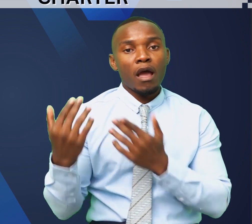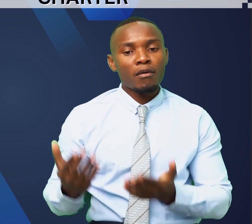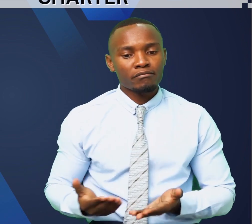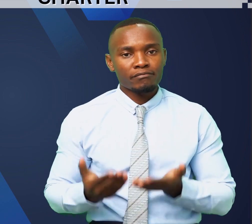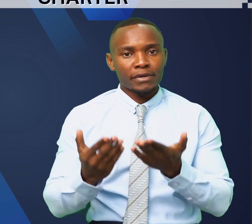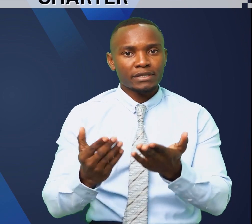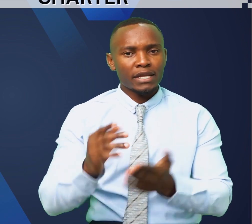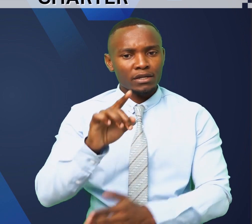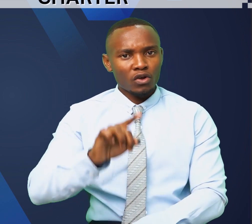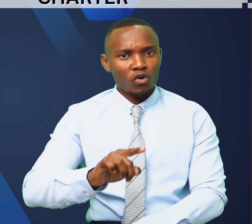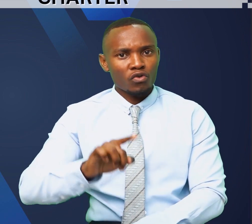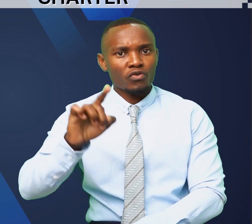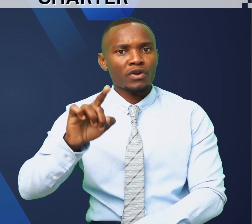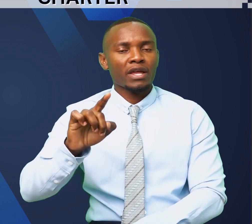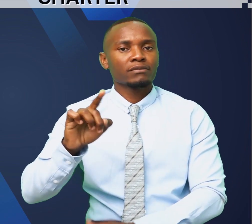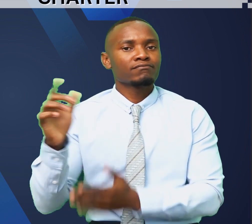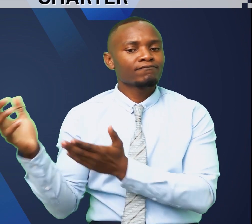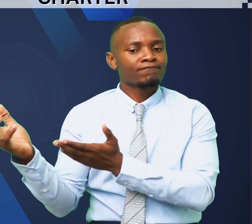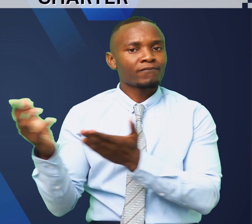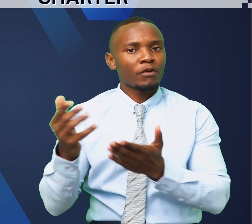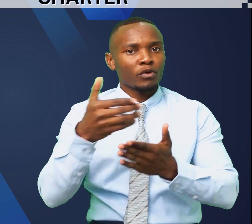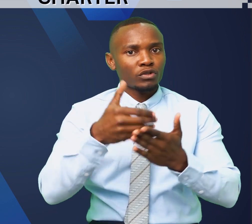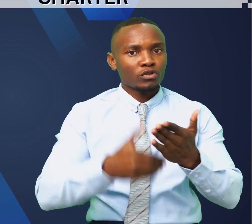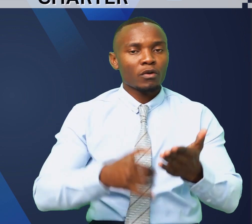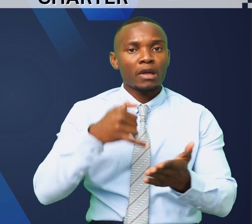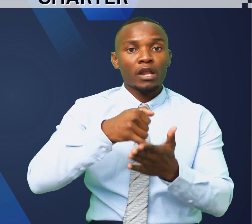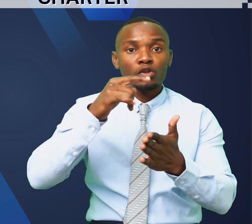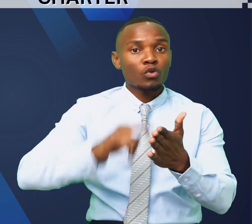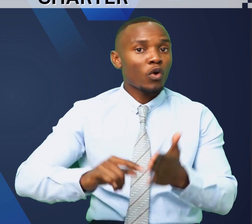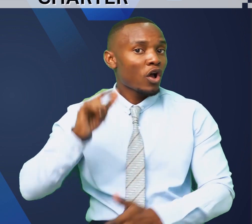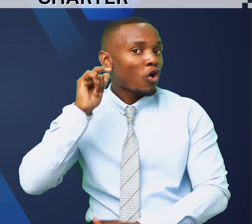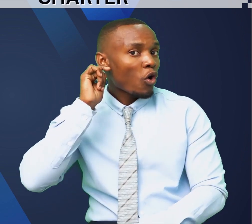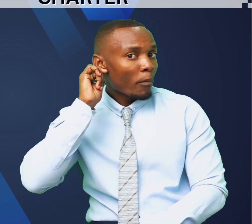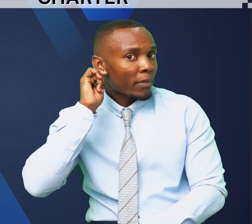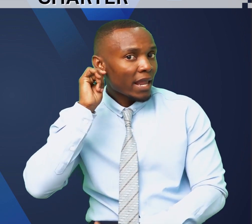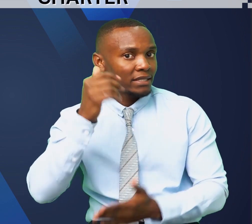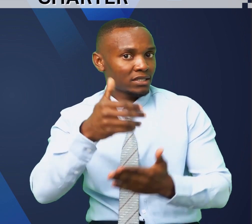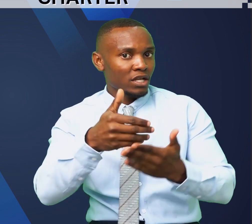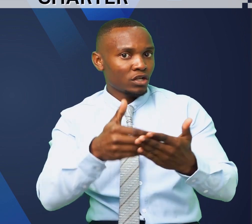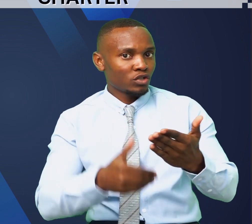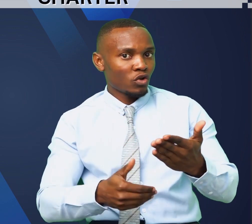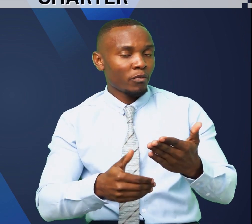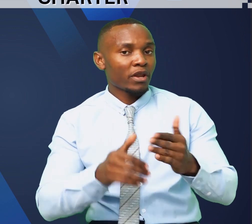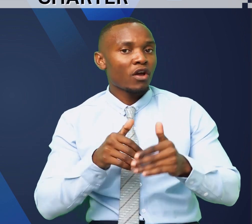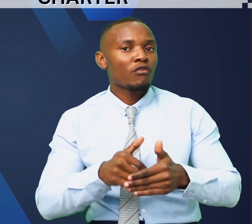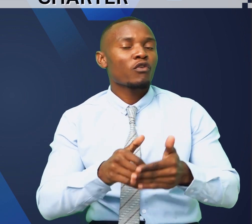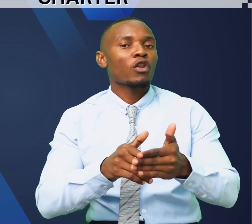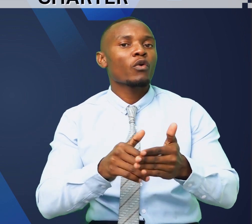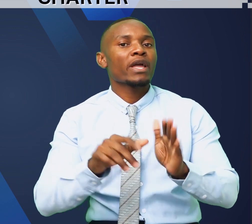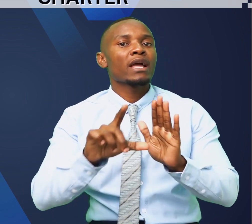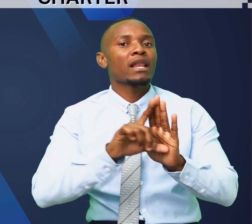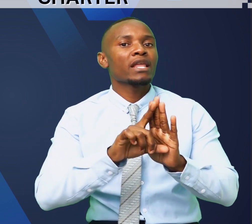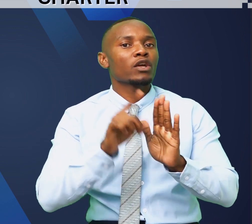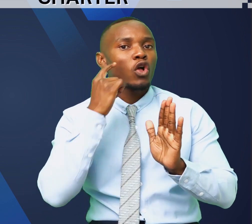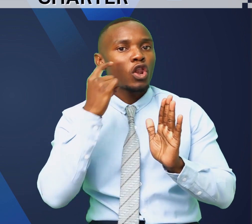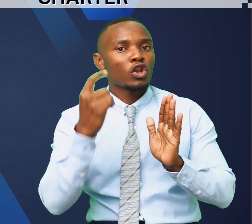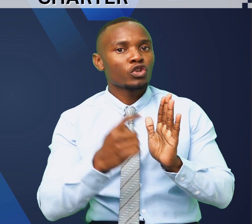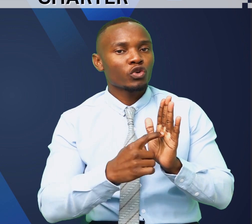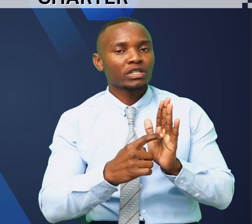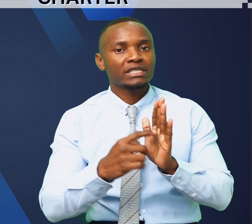present relevant import documents including compliance documents as per Legal Notice 78